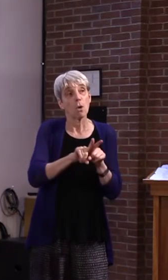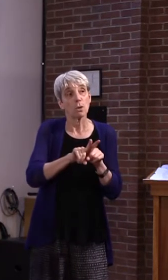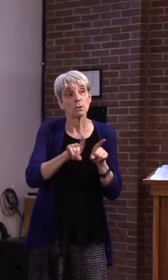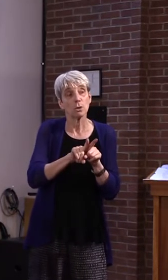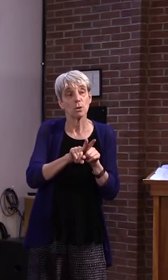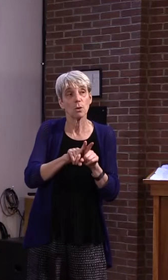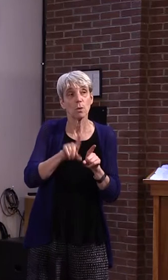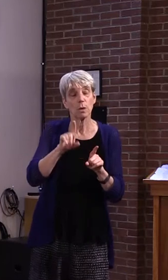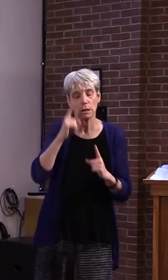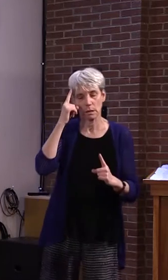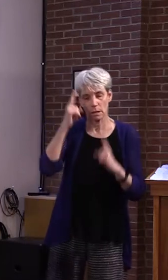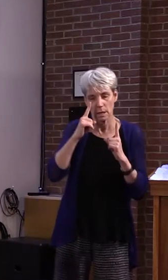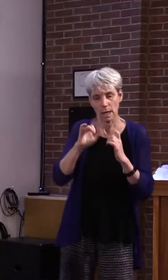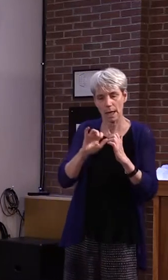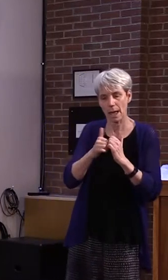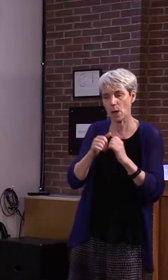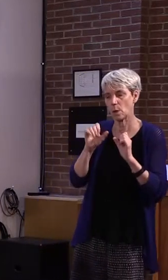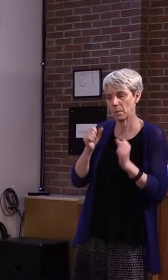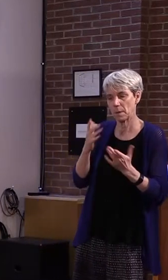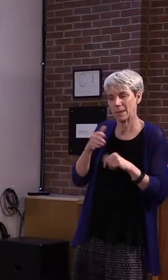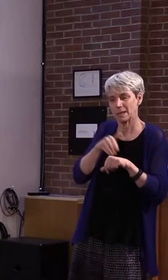existing staff